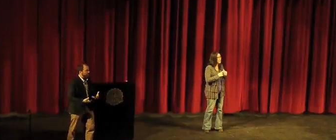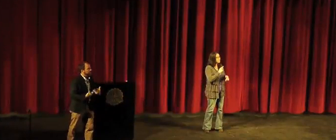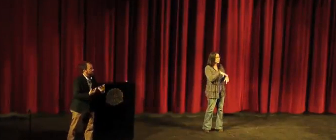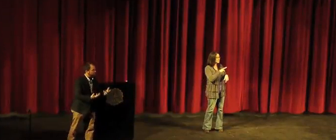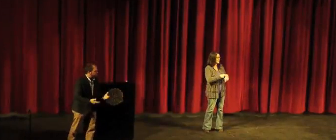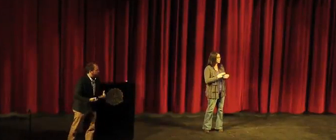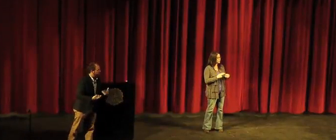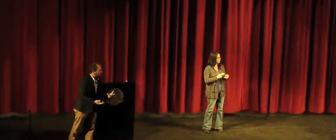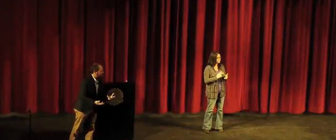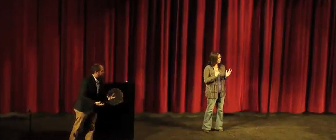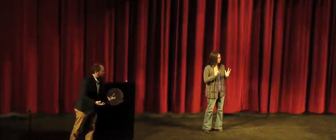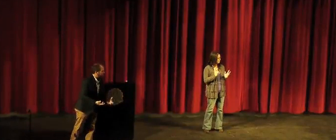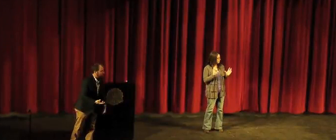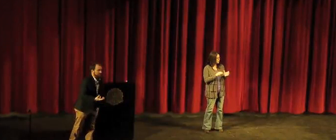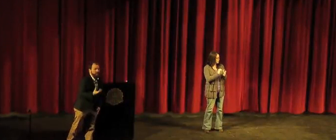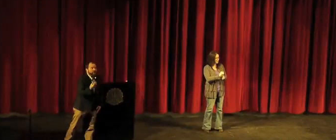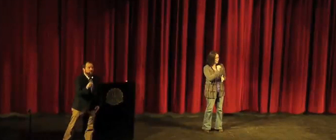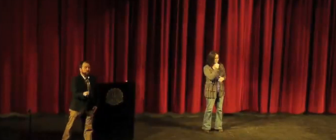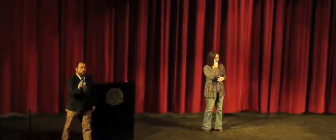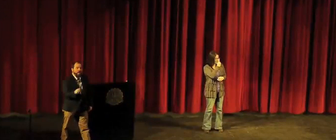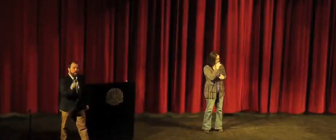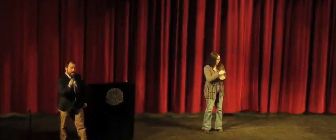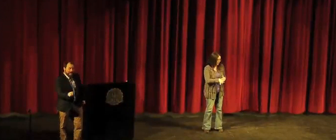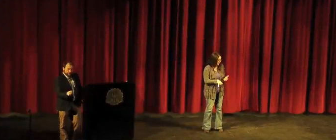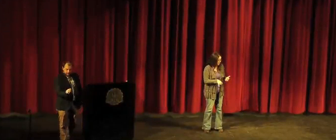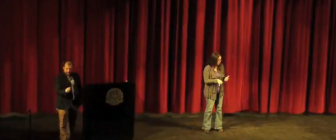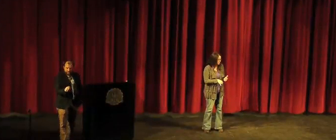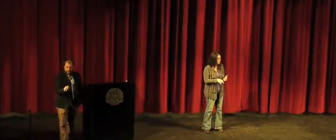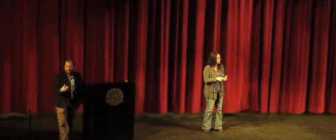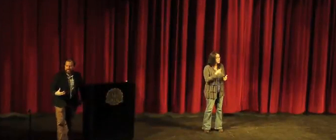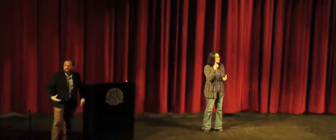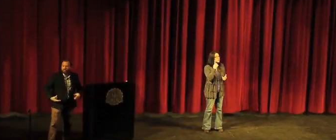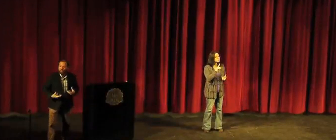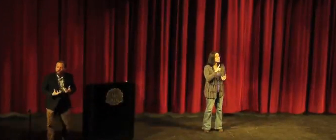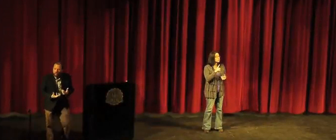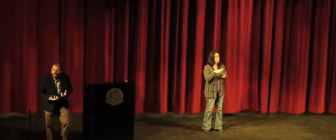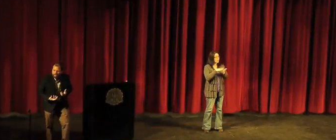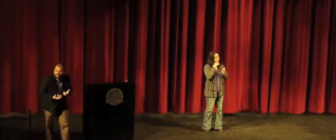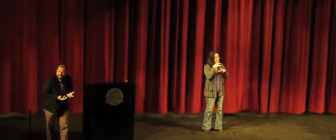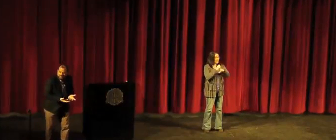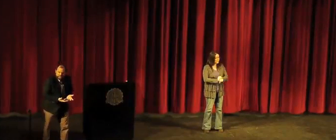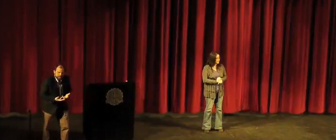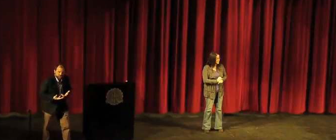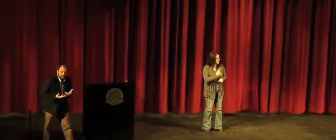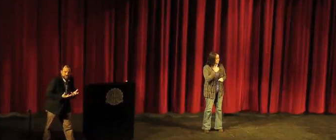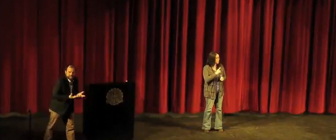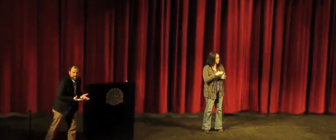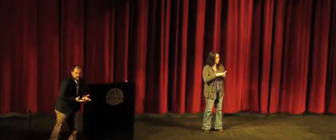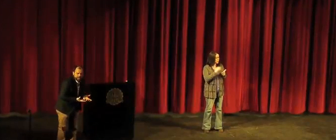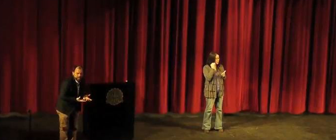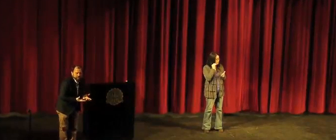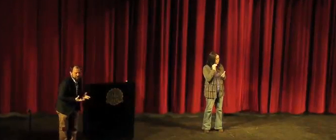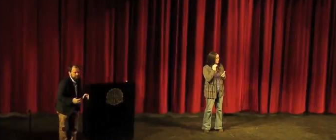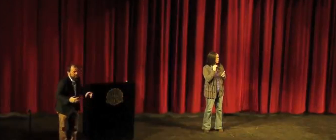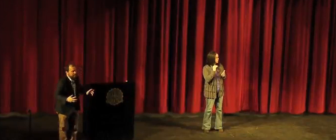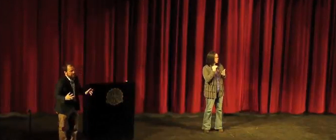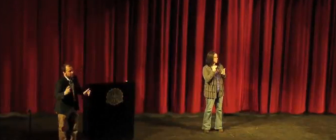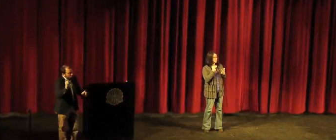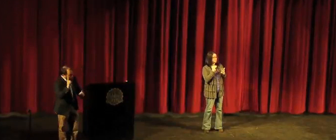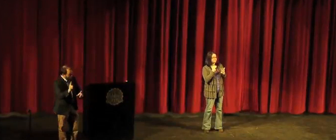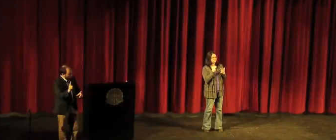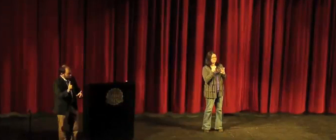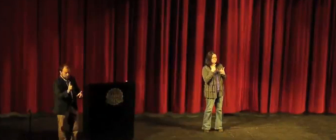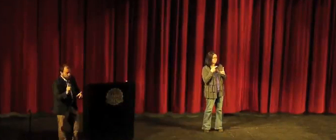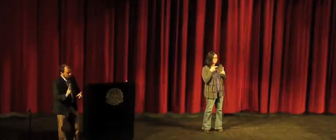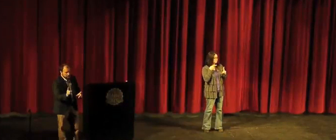is, in a way, we're doing these things without thinking about it. To acquire habits is to have acquired dispositions and inclinations that